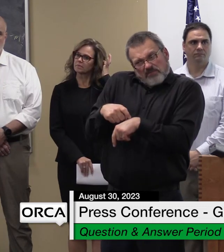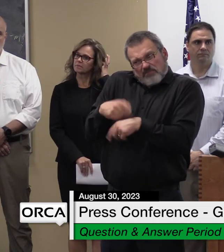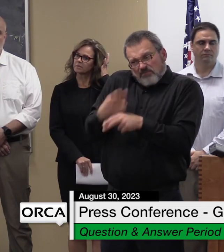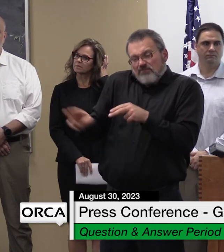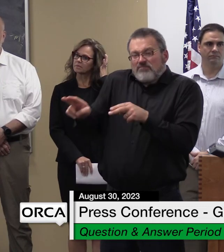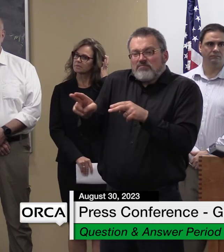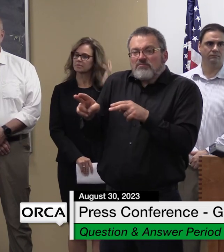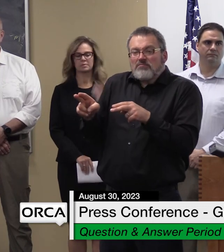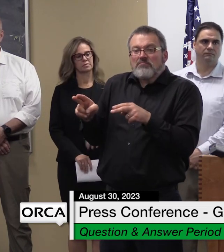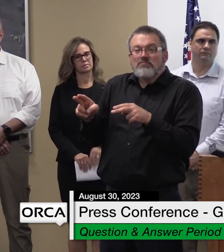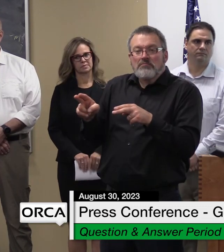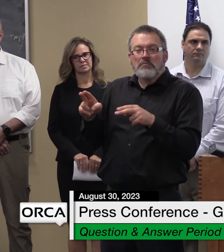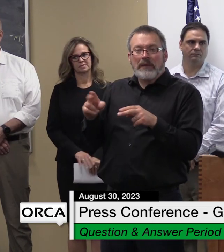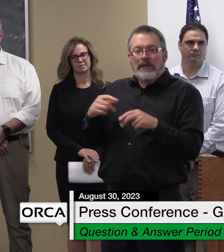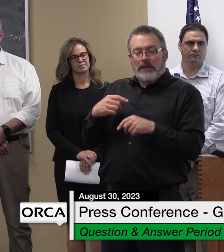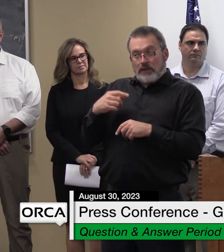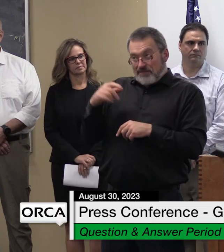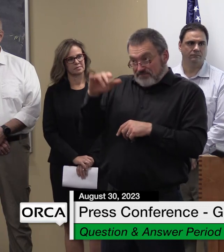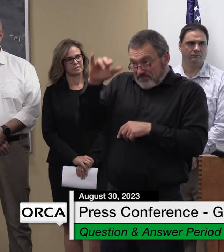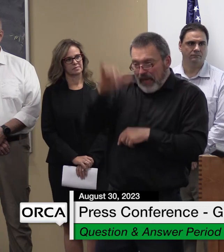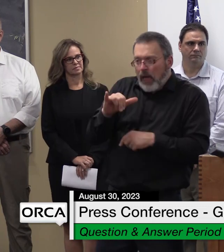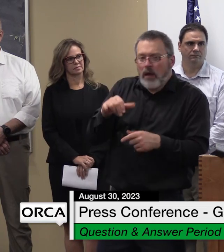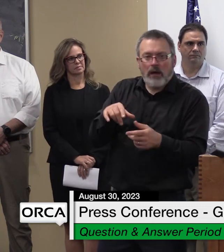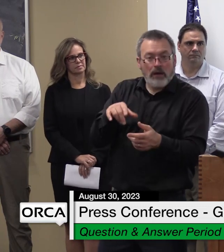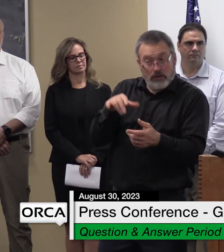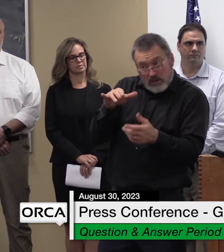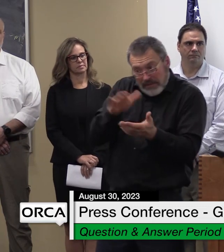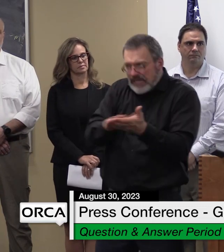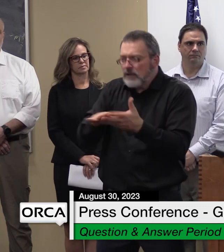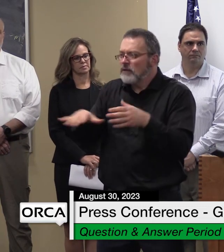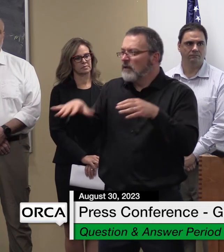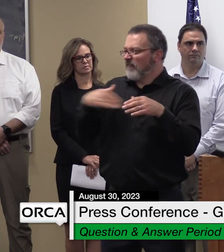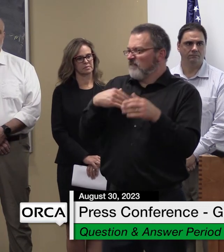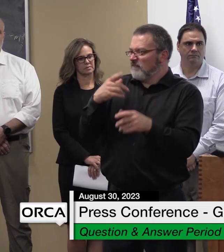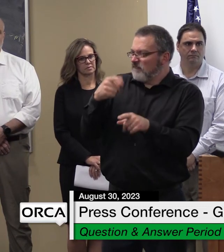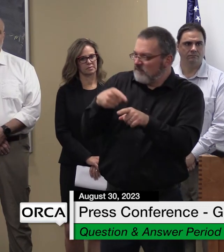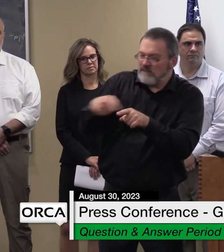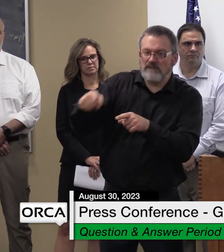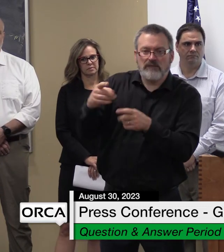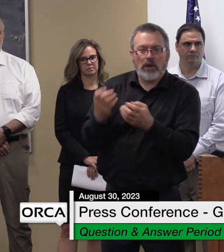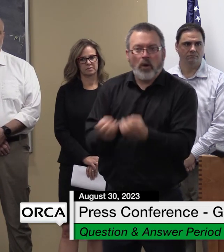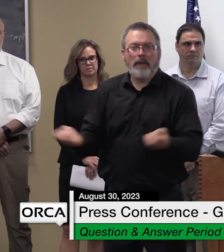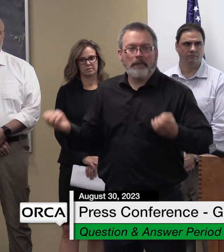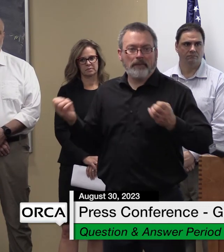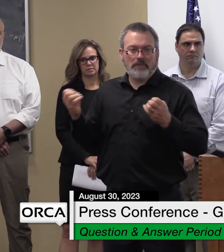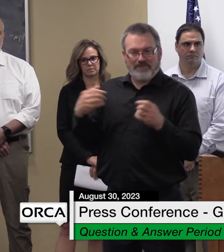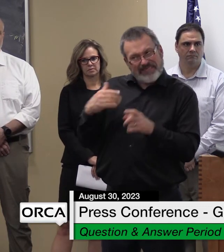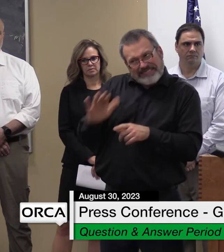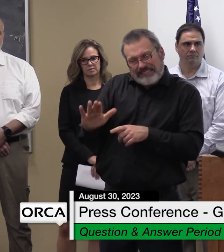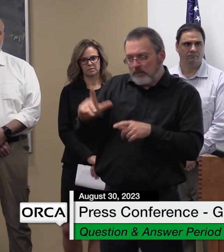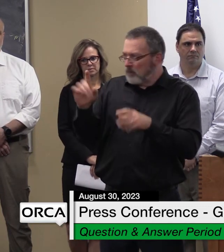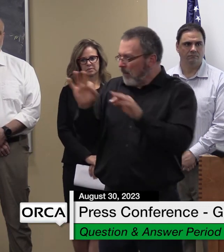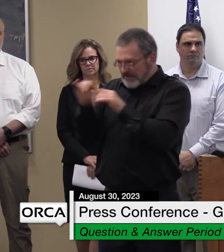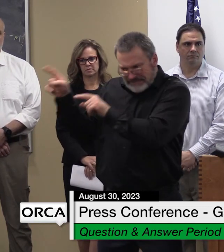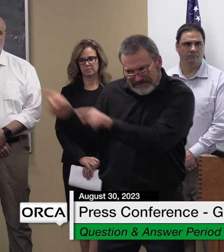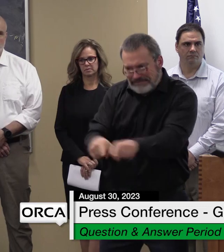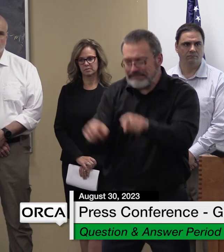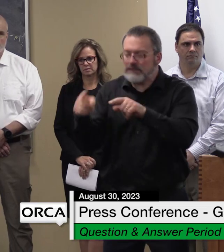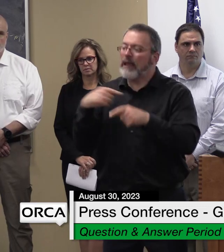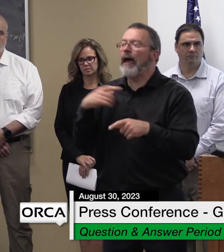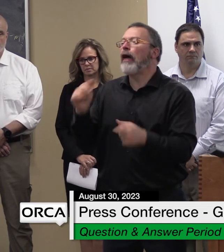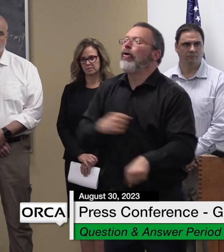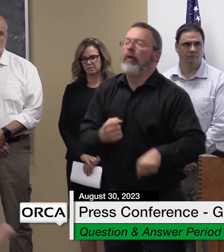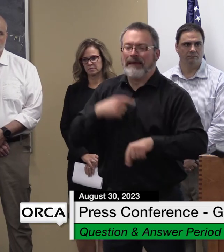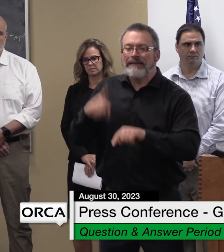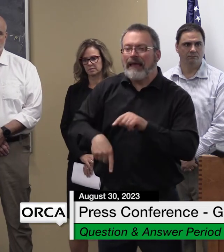So we again want to encourage municipalities, if they're challenged in doing so, or reaching out to them as